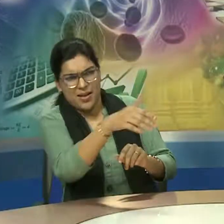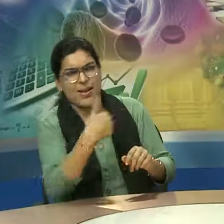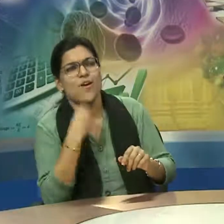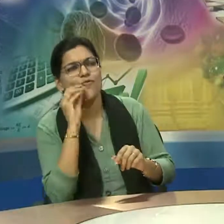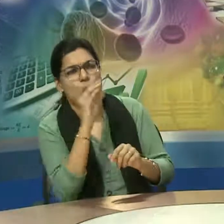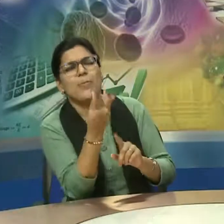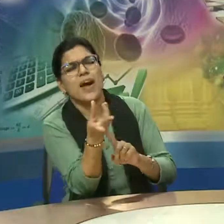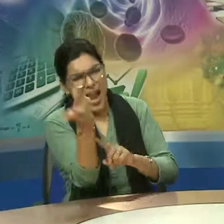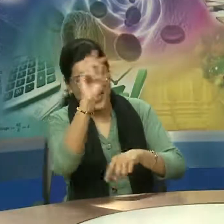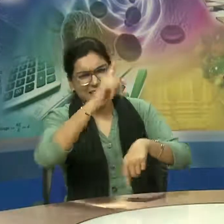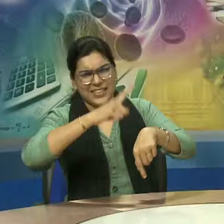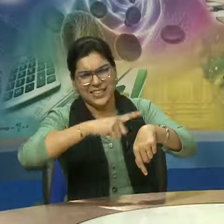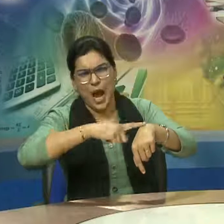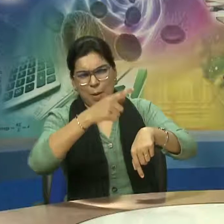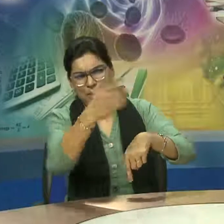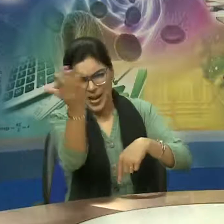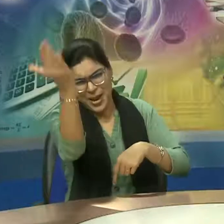come again,